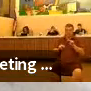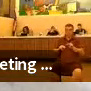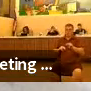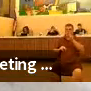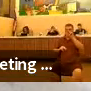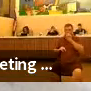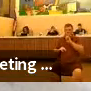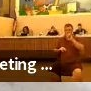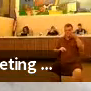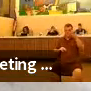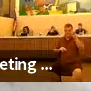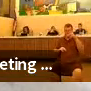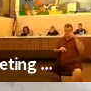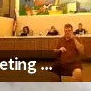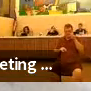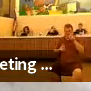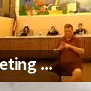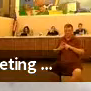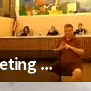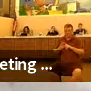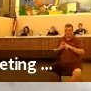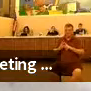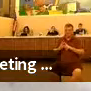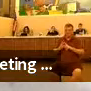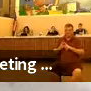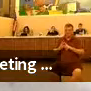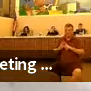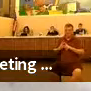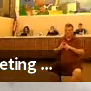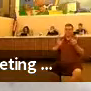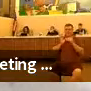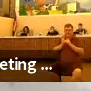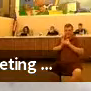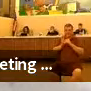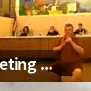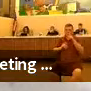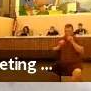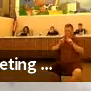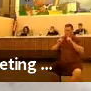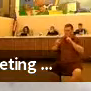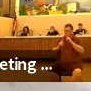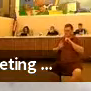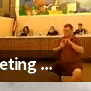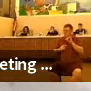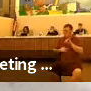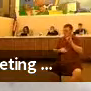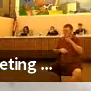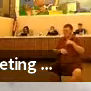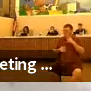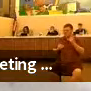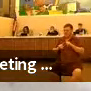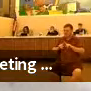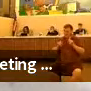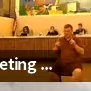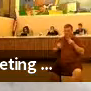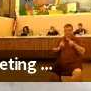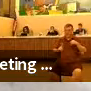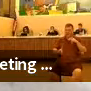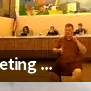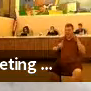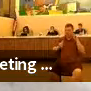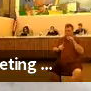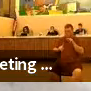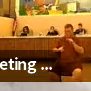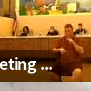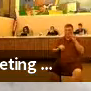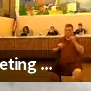northeast pond, they might, just again, you can talk to this if you've got some different, Bruce, but as I look at it, I could see that